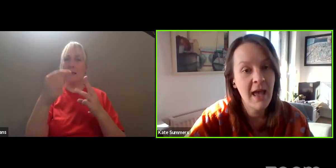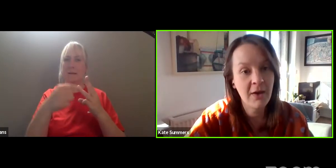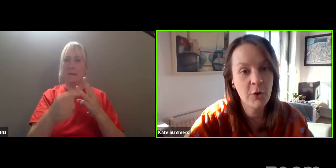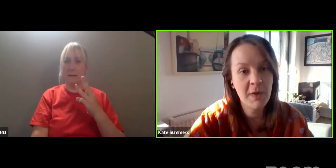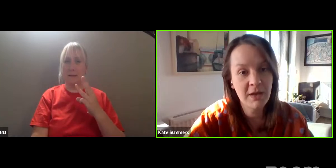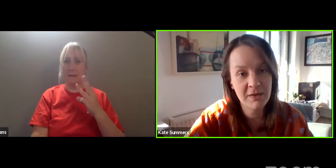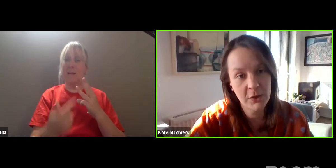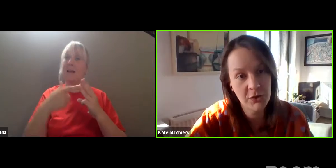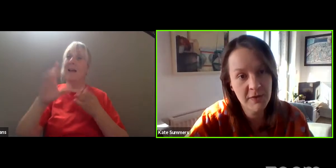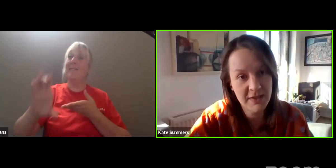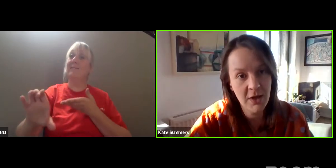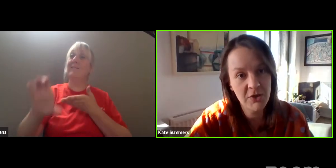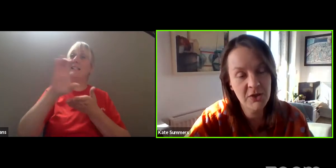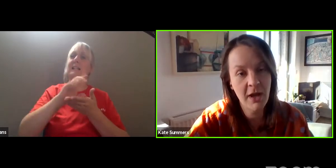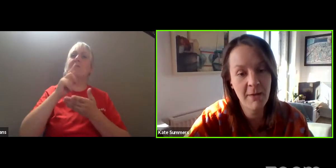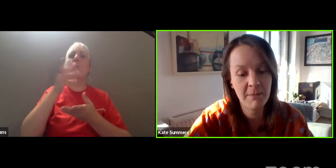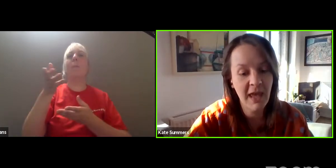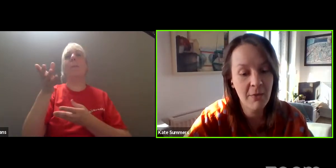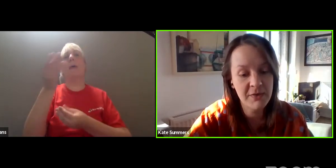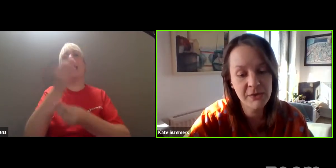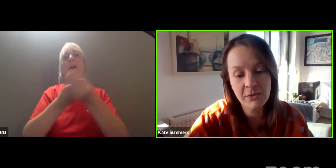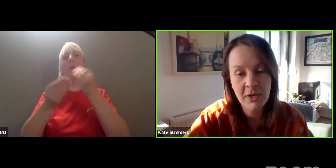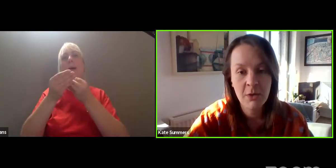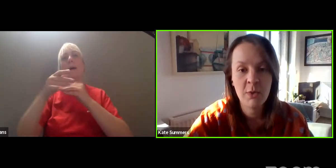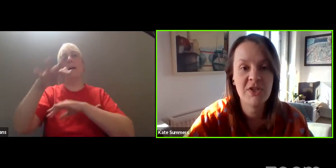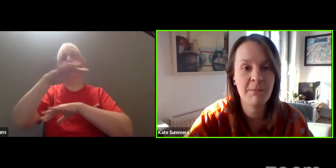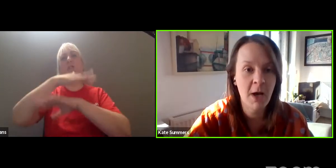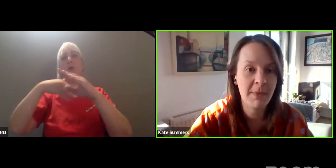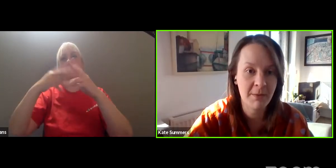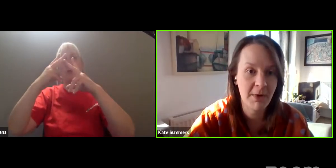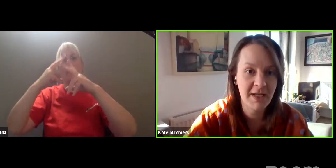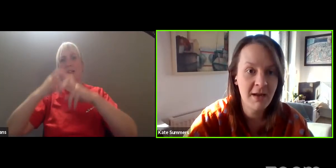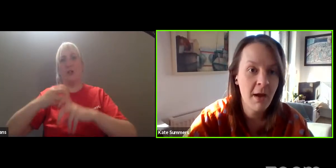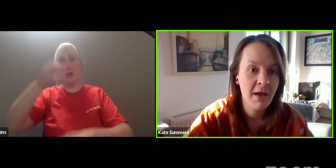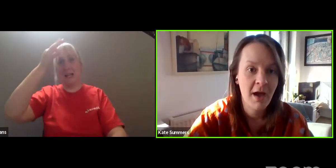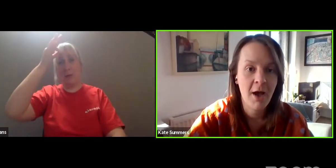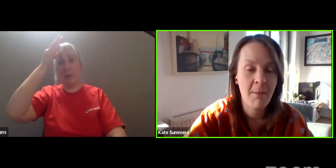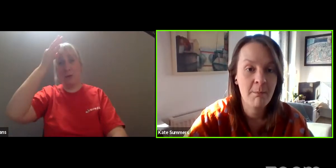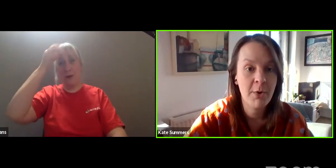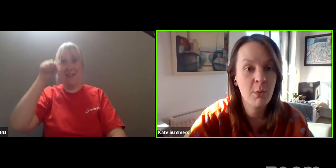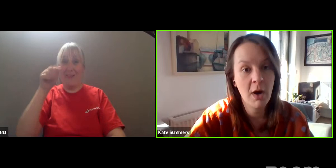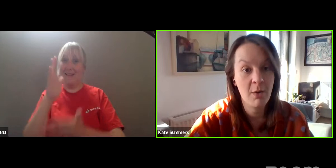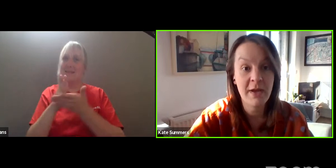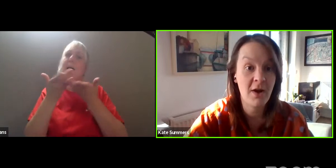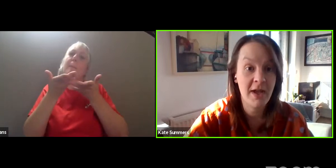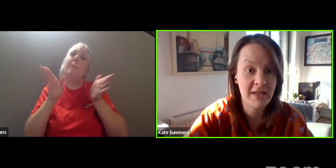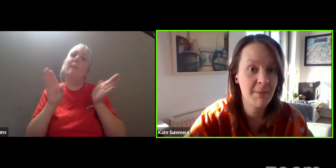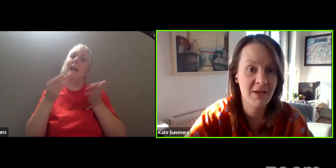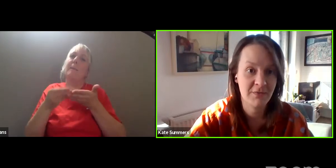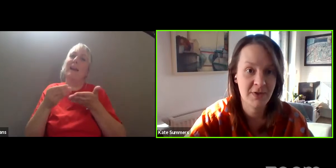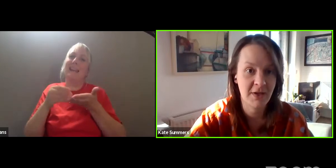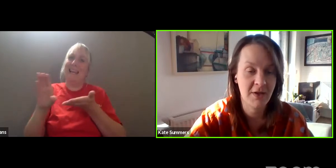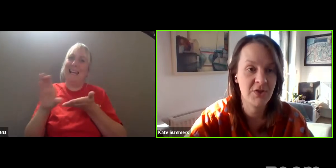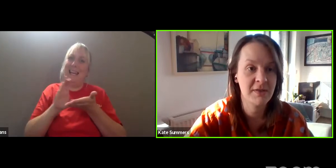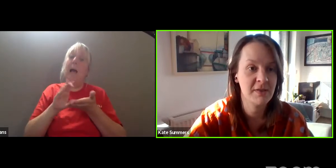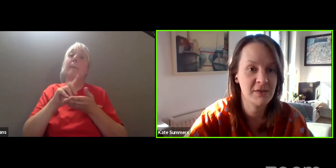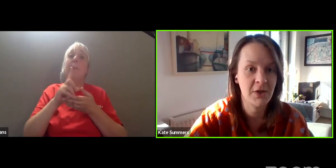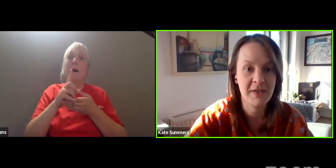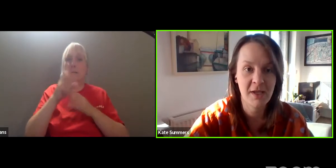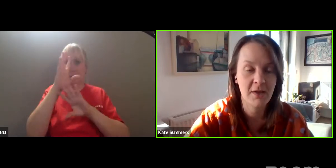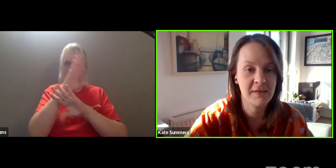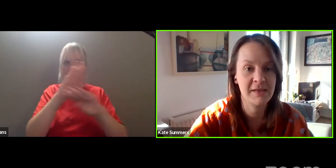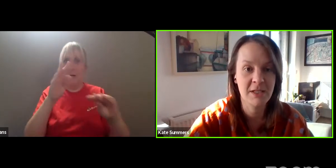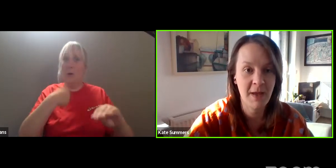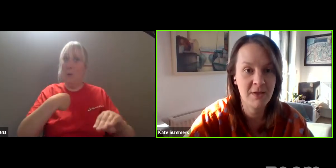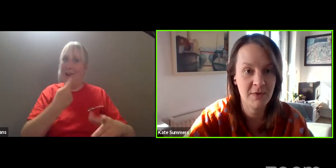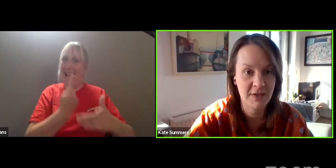the Economic and Social Research Council, which is public money, but we are independent researchers. So